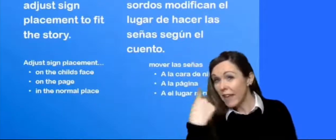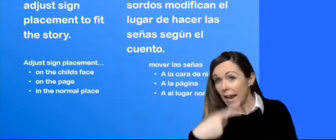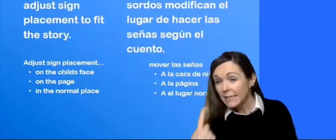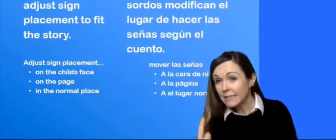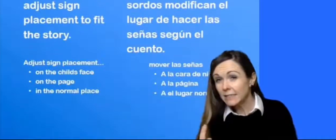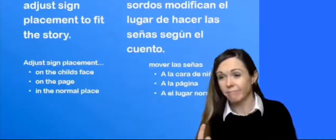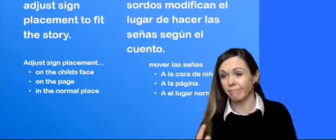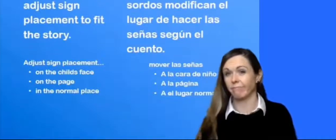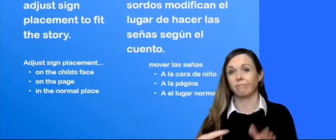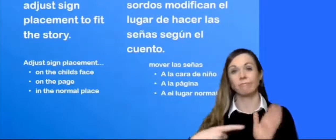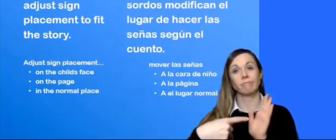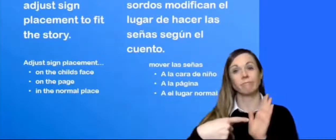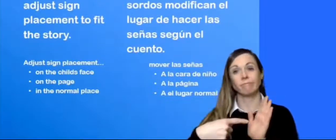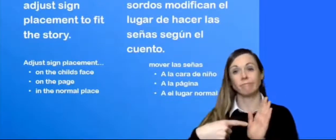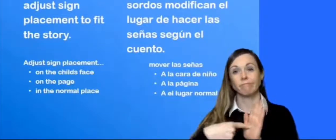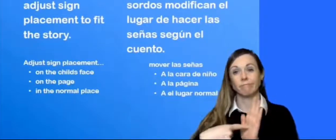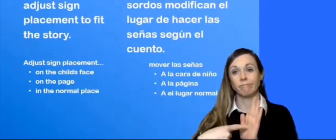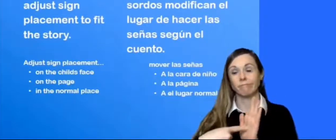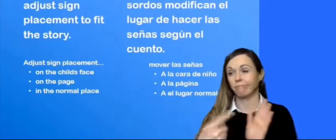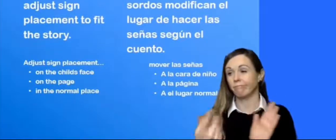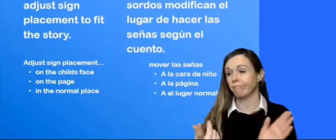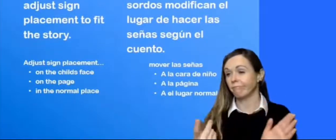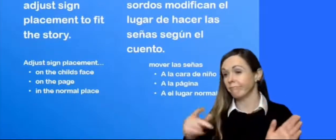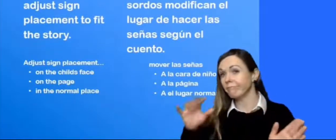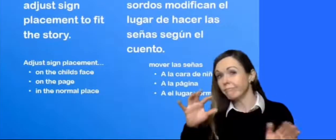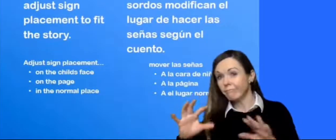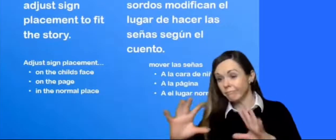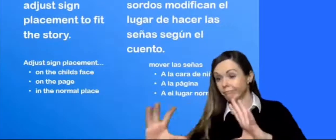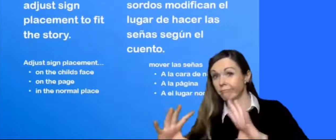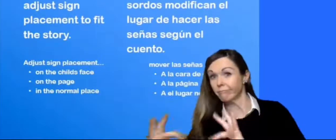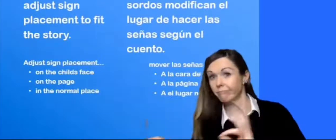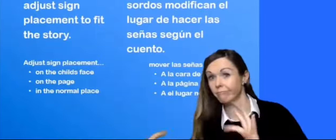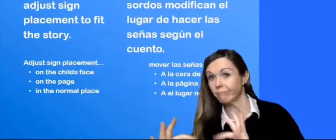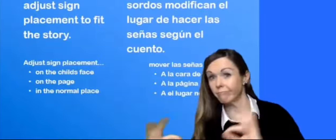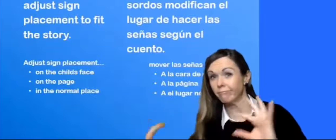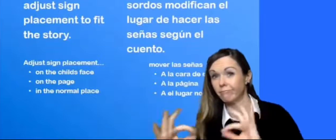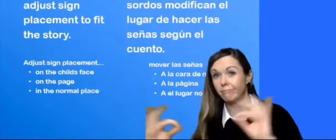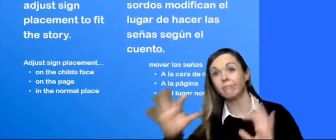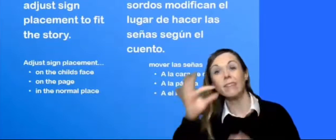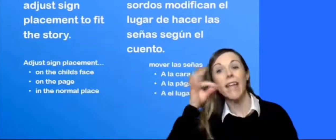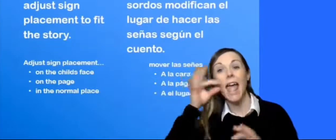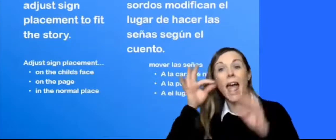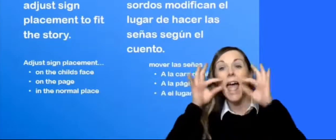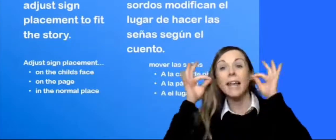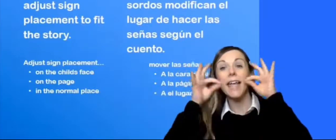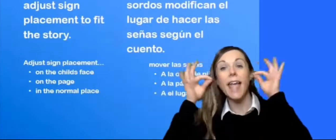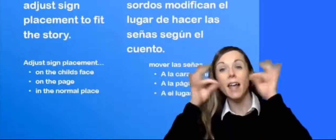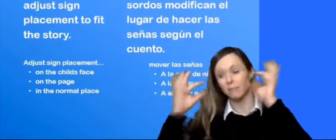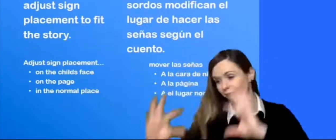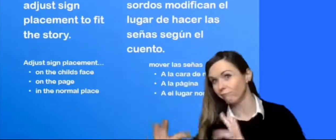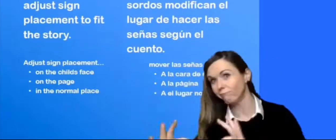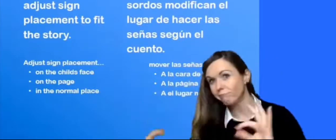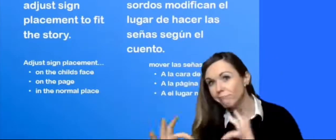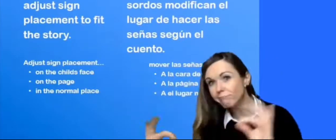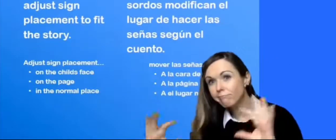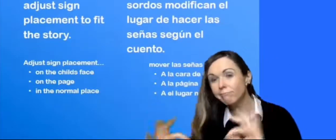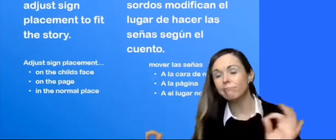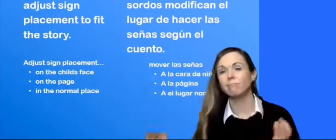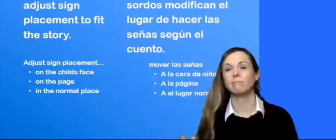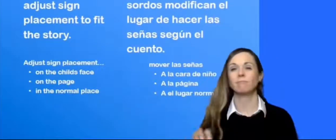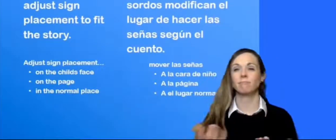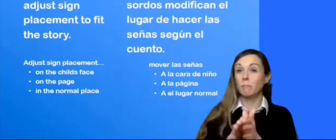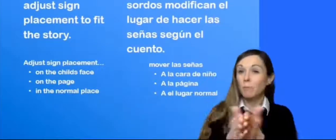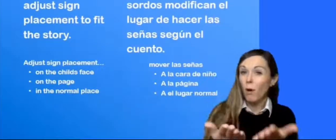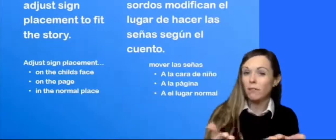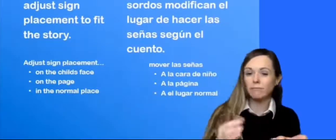So you could sign these vocab words on the book itself. You could sign them on your child's